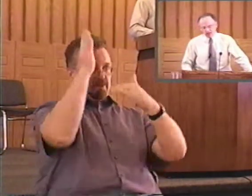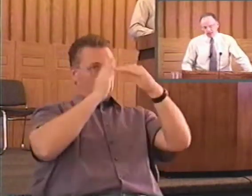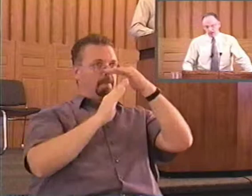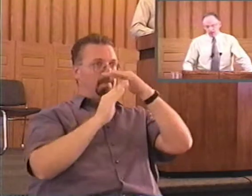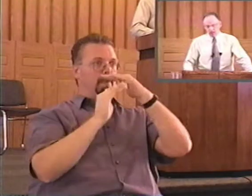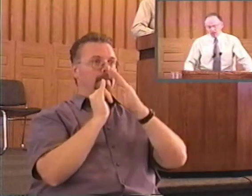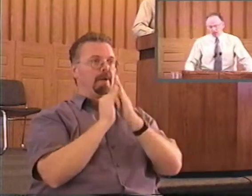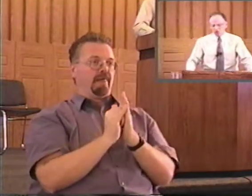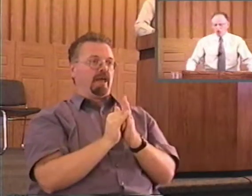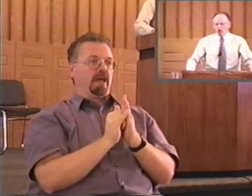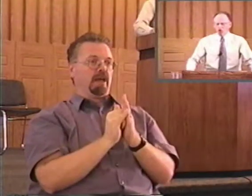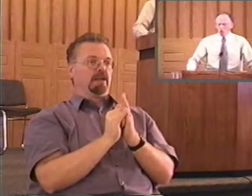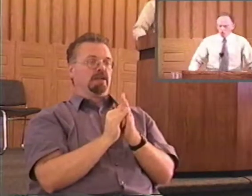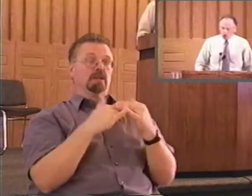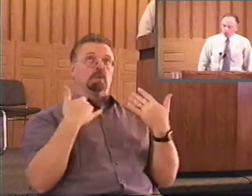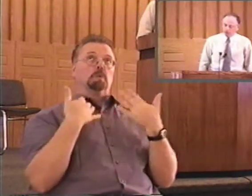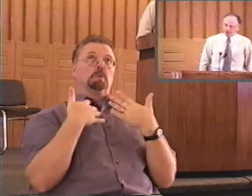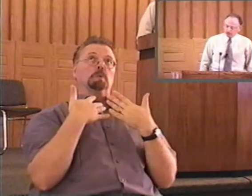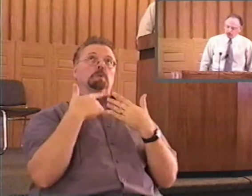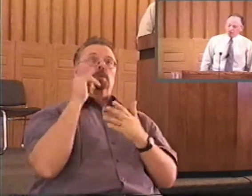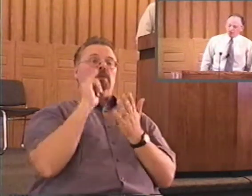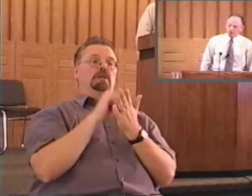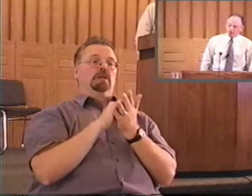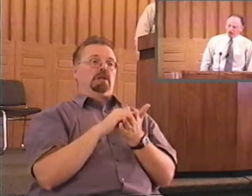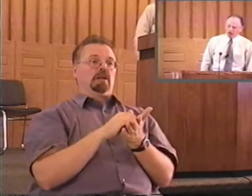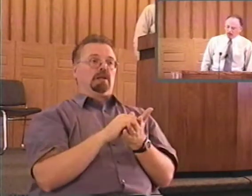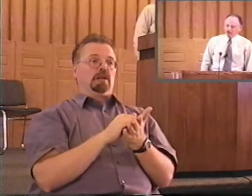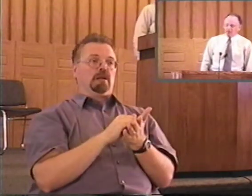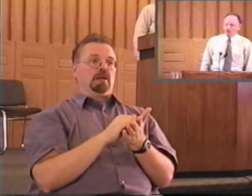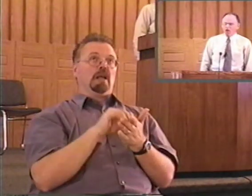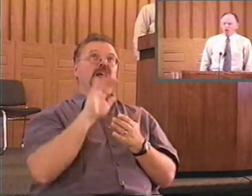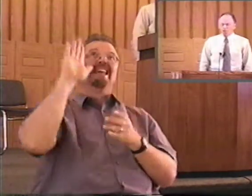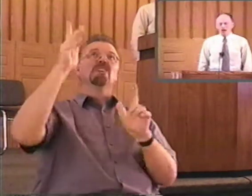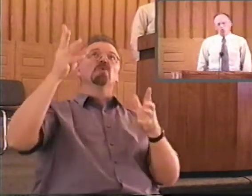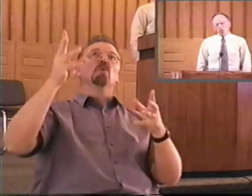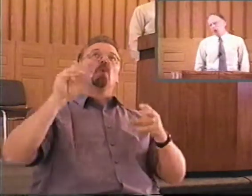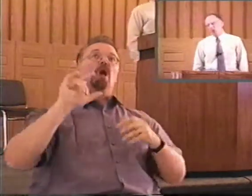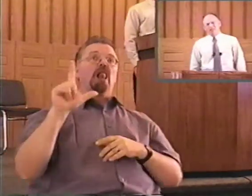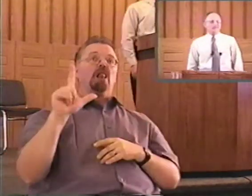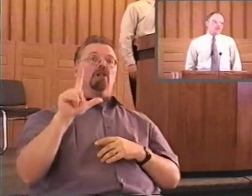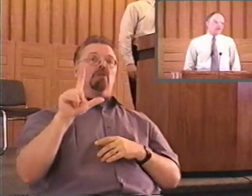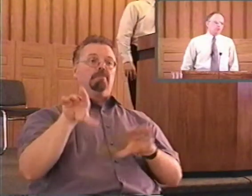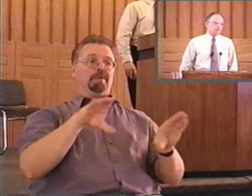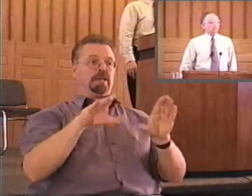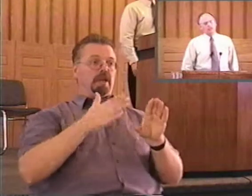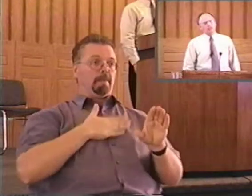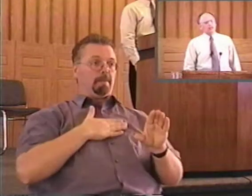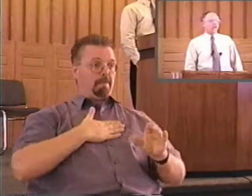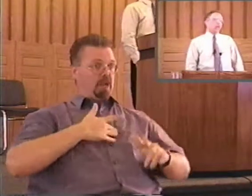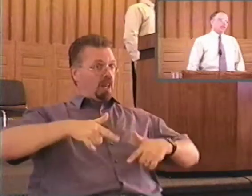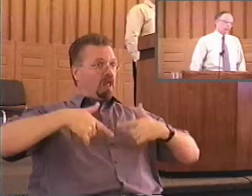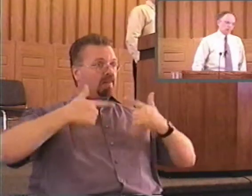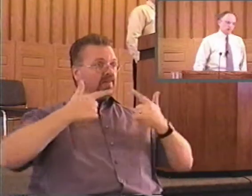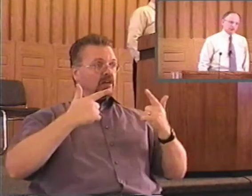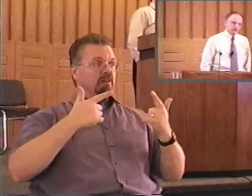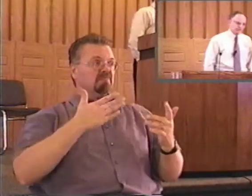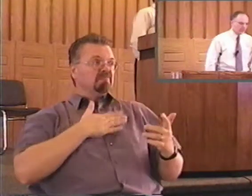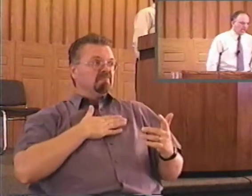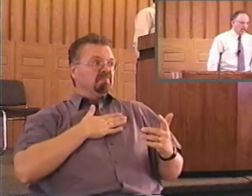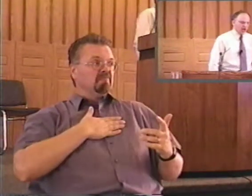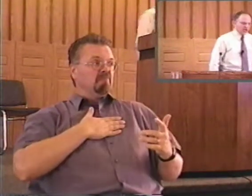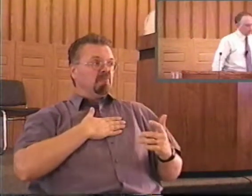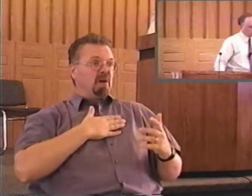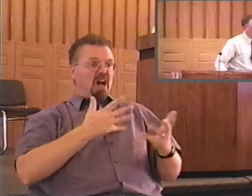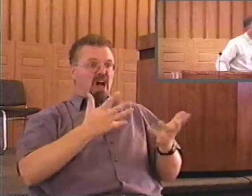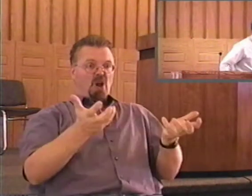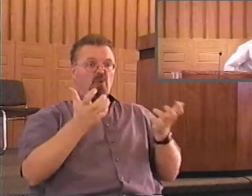by that. His will be done in my life. My will means absolutely nothing in one